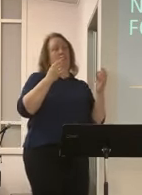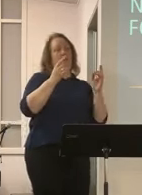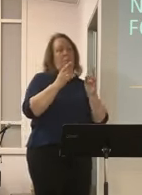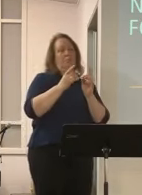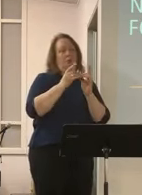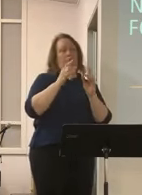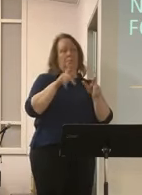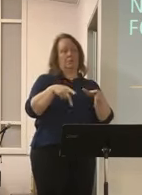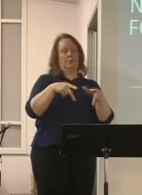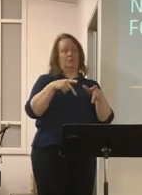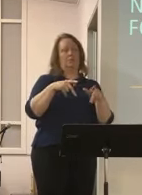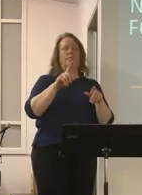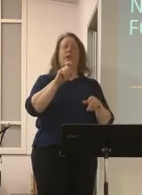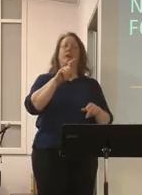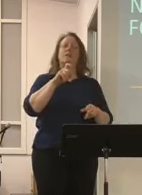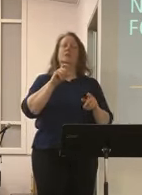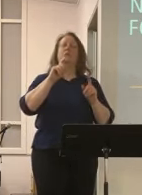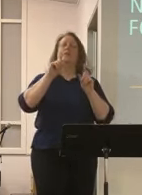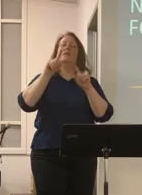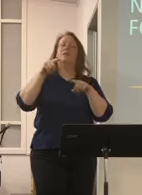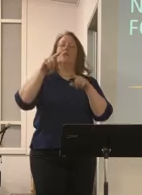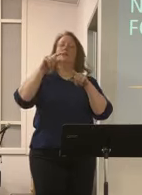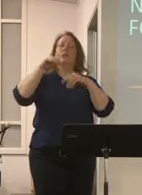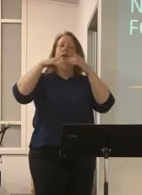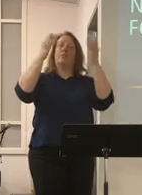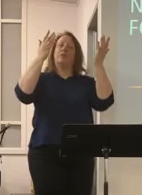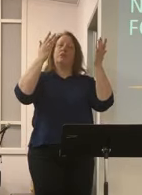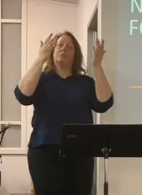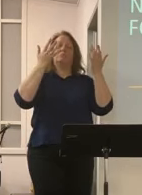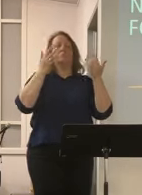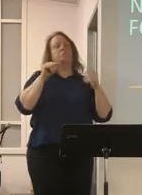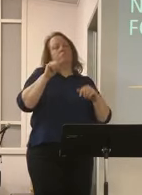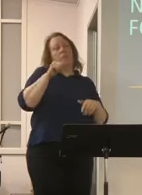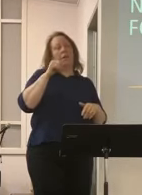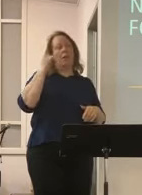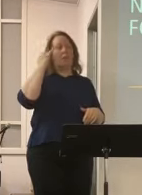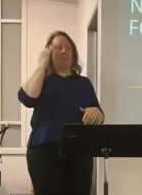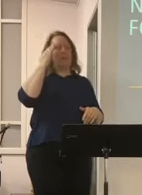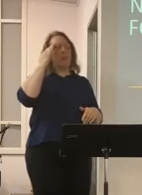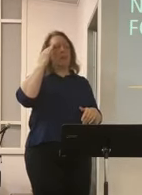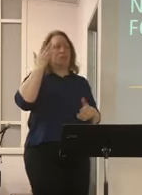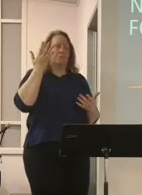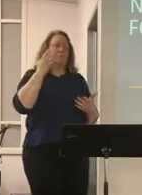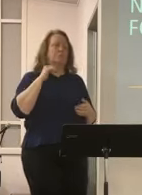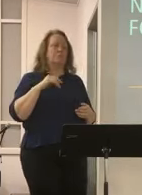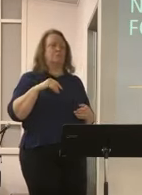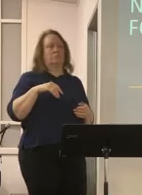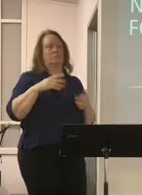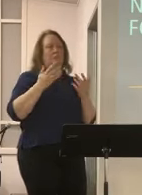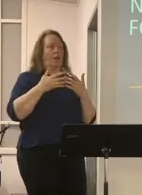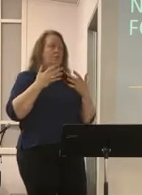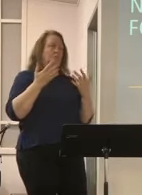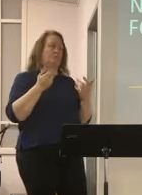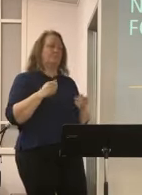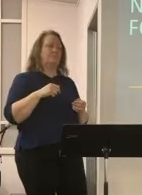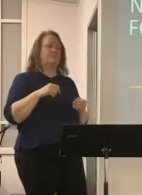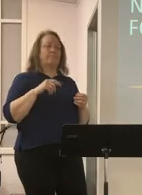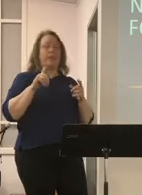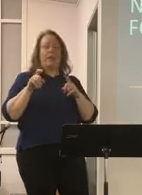heaven?" "Yeah, I think I am." "Well, that's awesome. Let me ask you something.